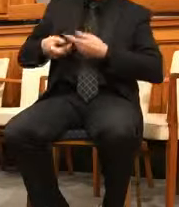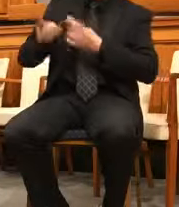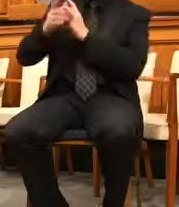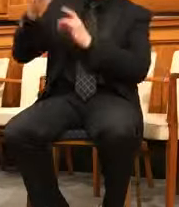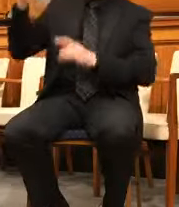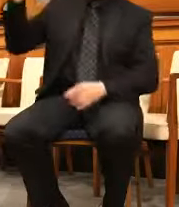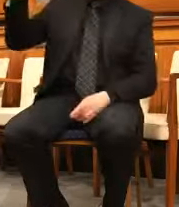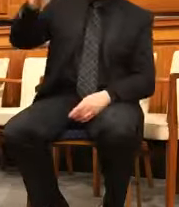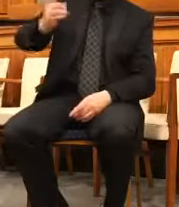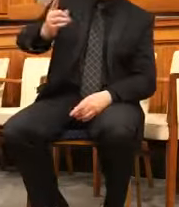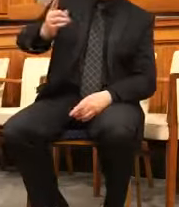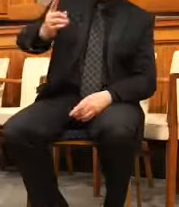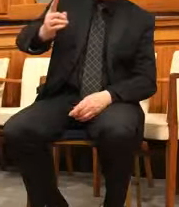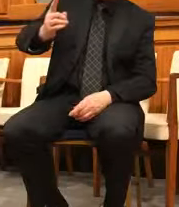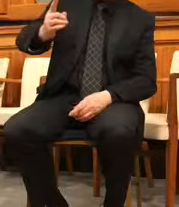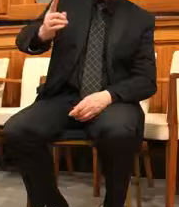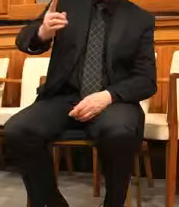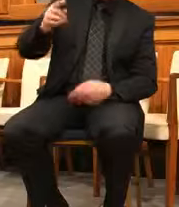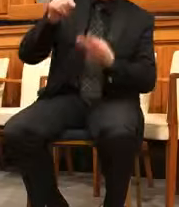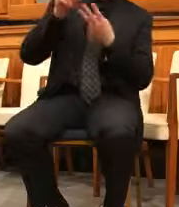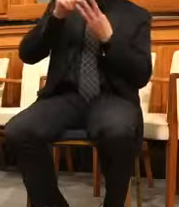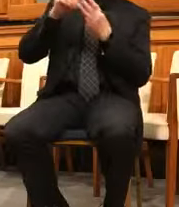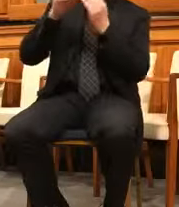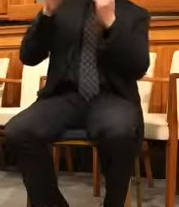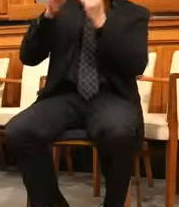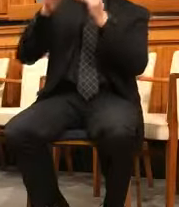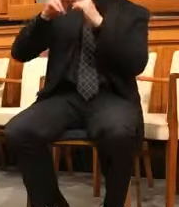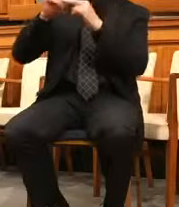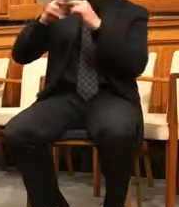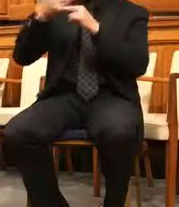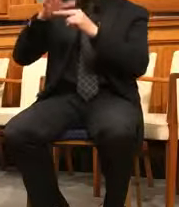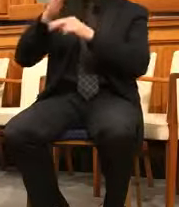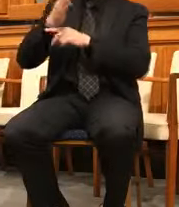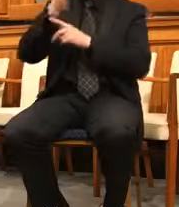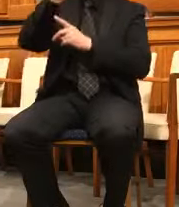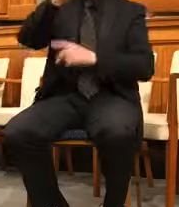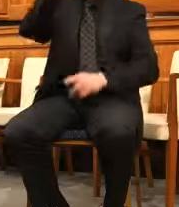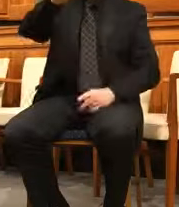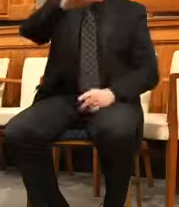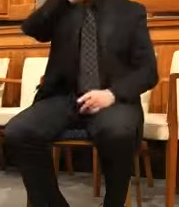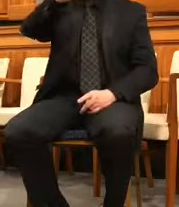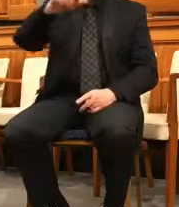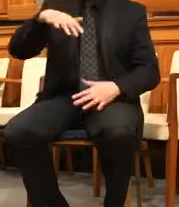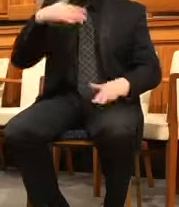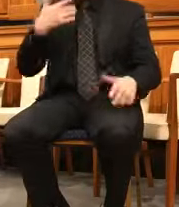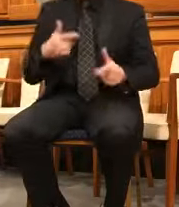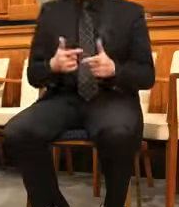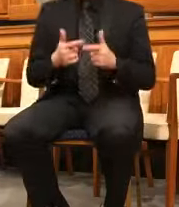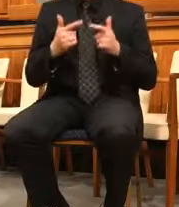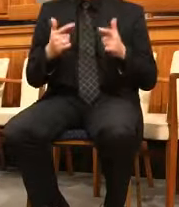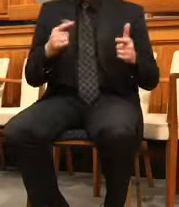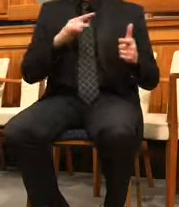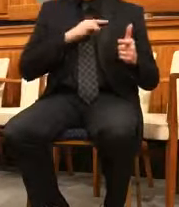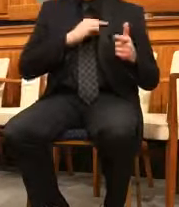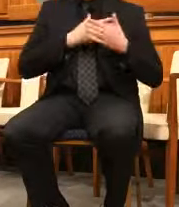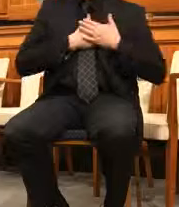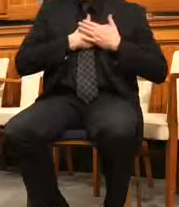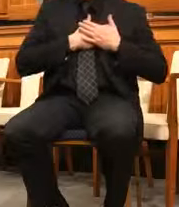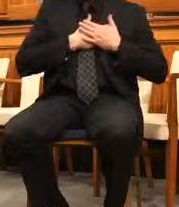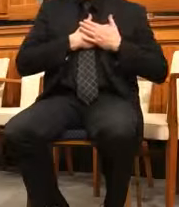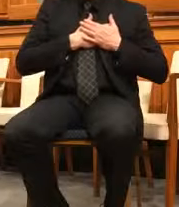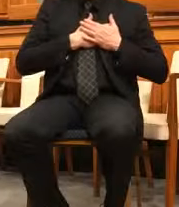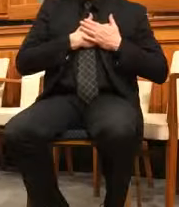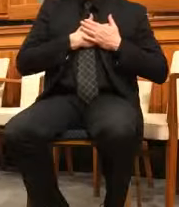Lord, equal with the Father, and he has suffered so terribly in his great love to save a